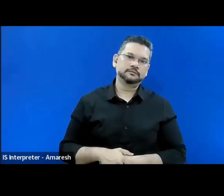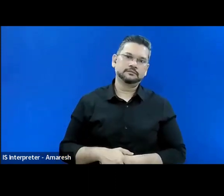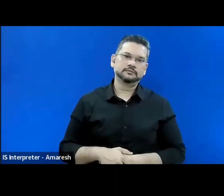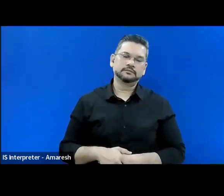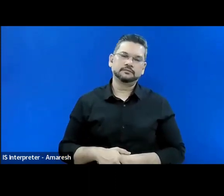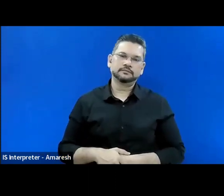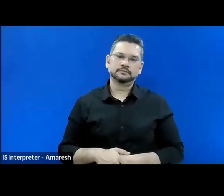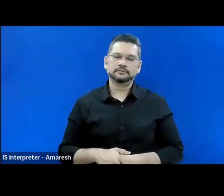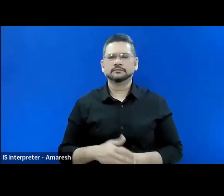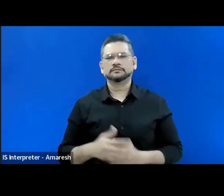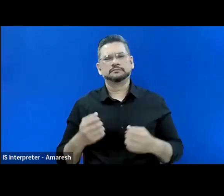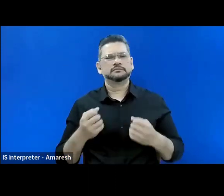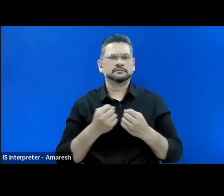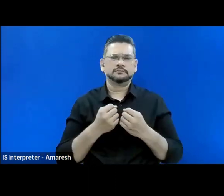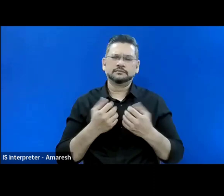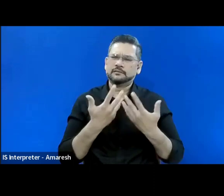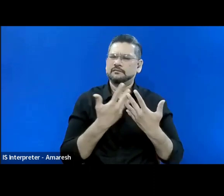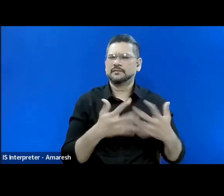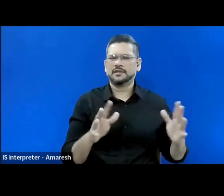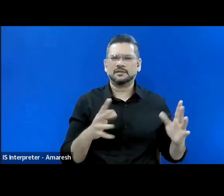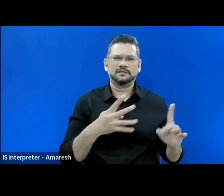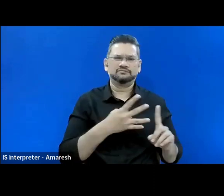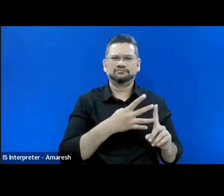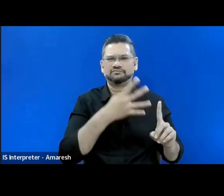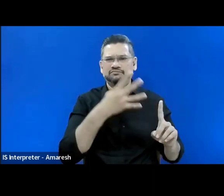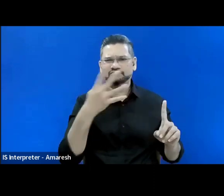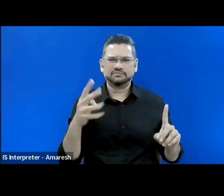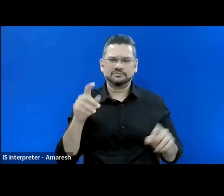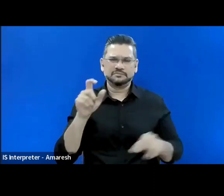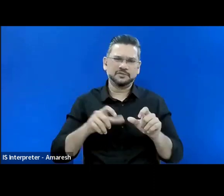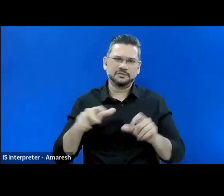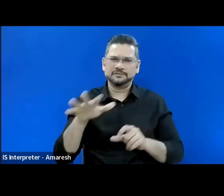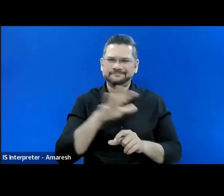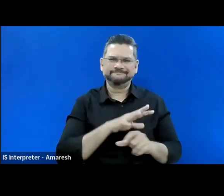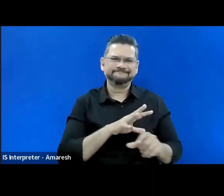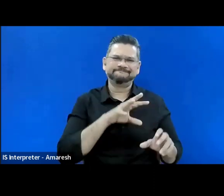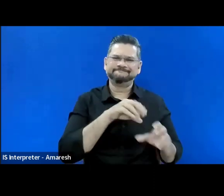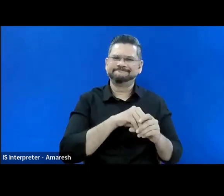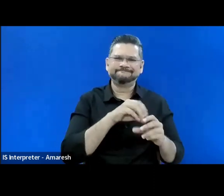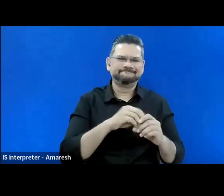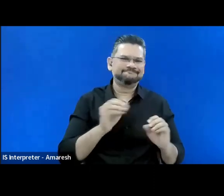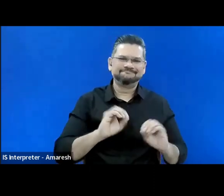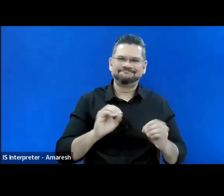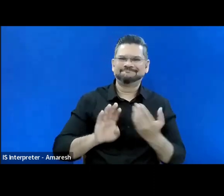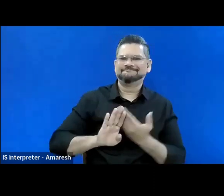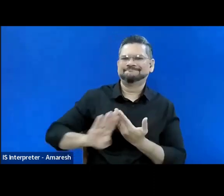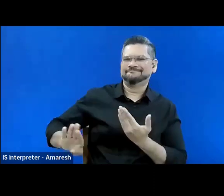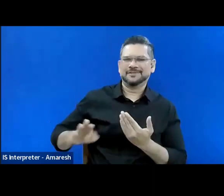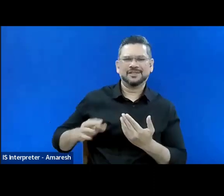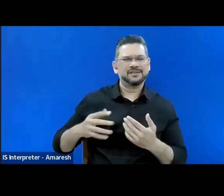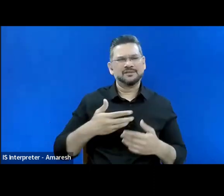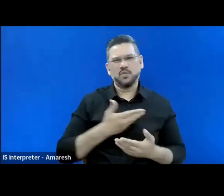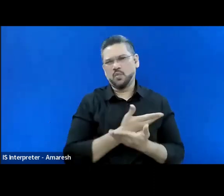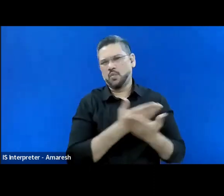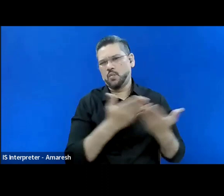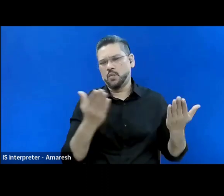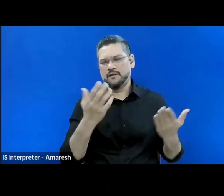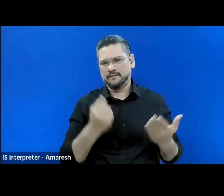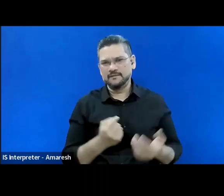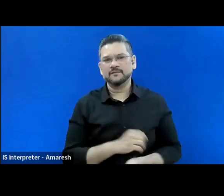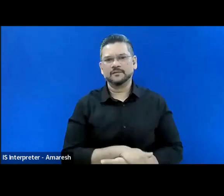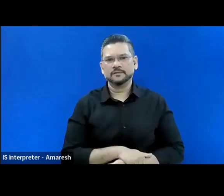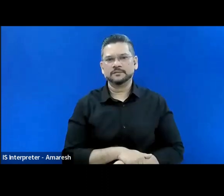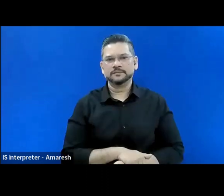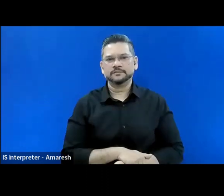LGBTI individuals were not met apart. So what happened was only people from the LGBTI community will